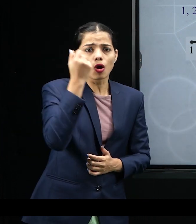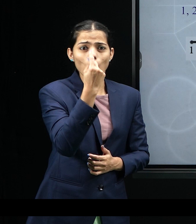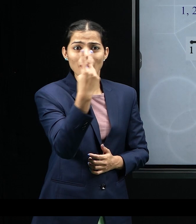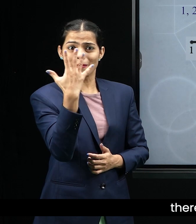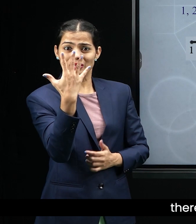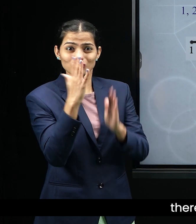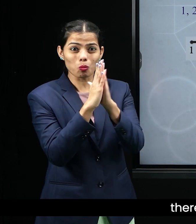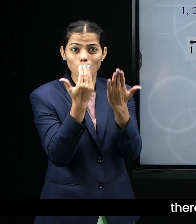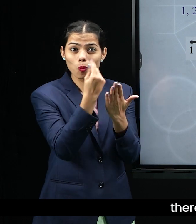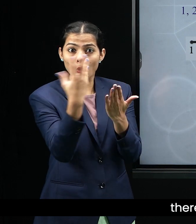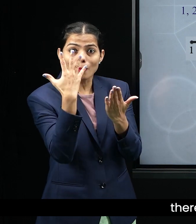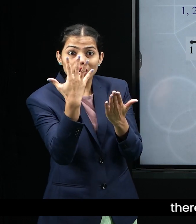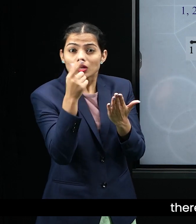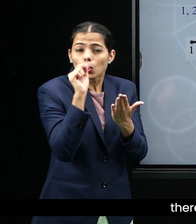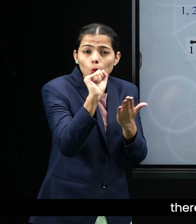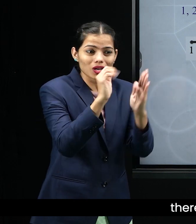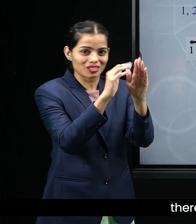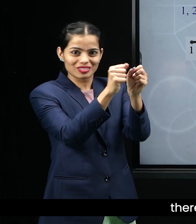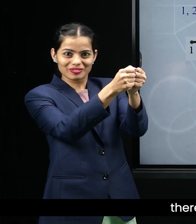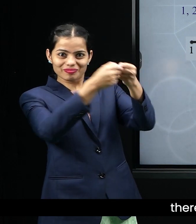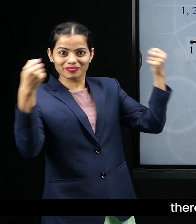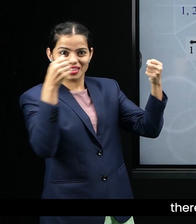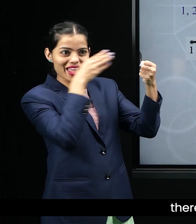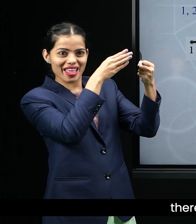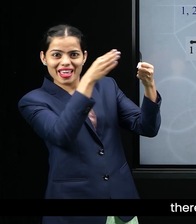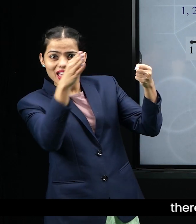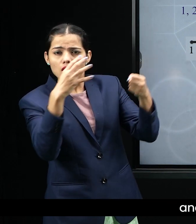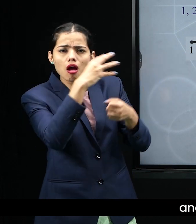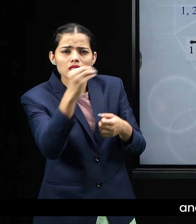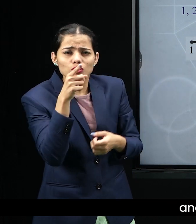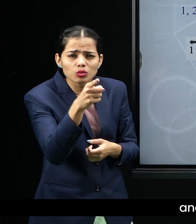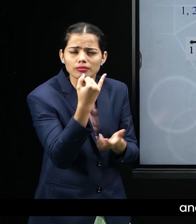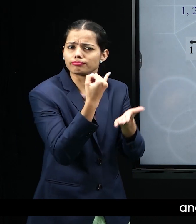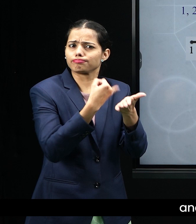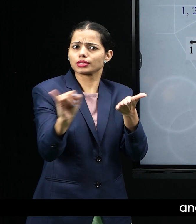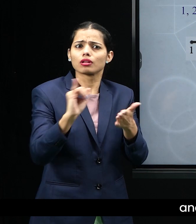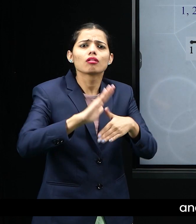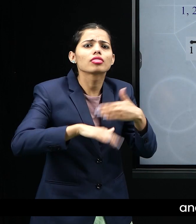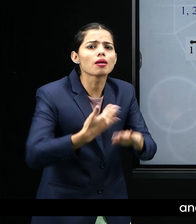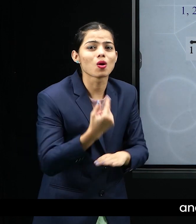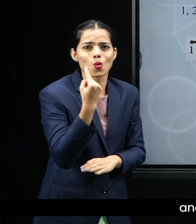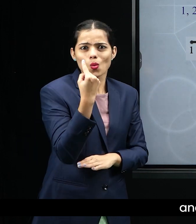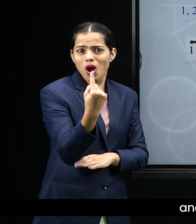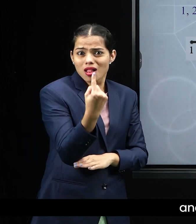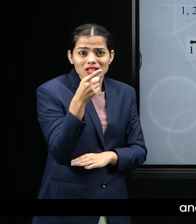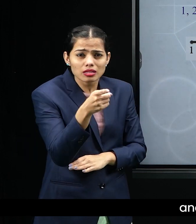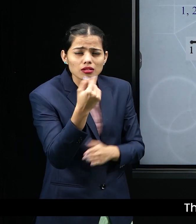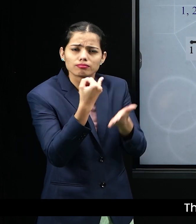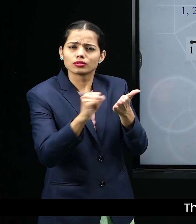Suppose there are 5 books in your cupboard and you remove them one by one. The number